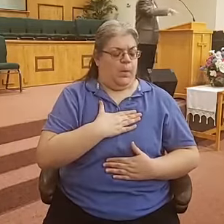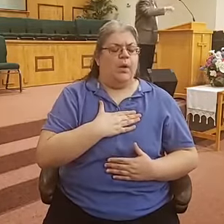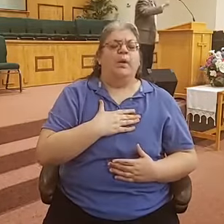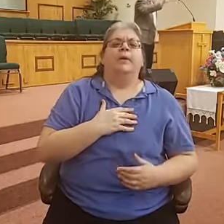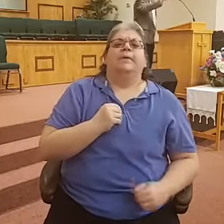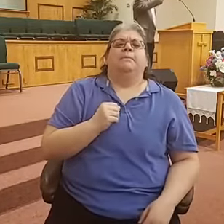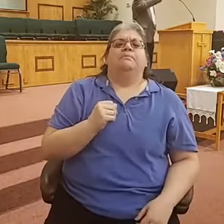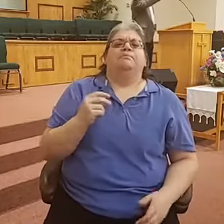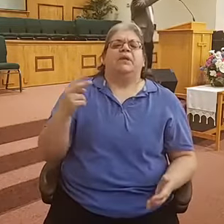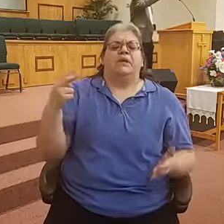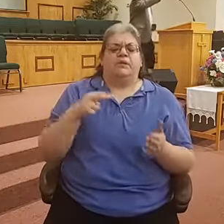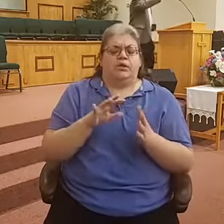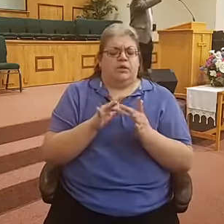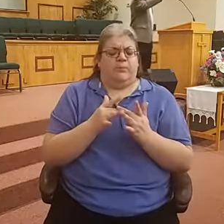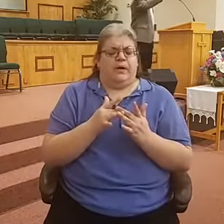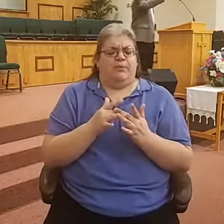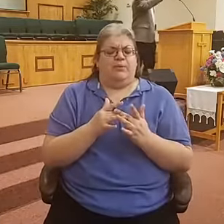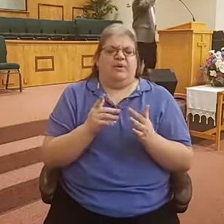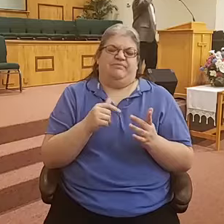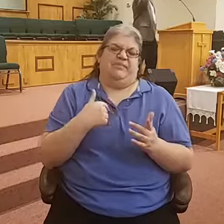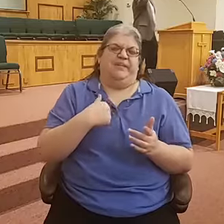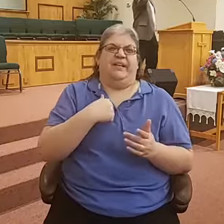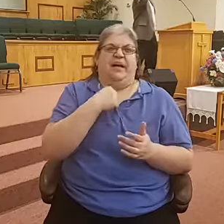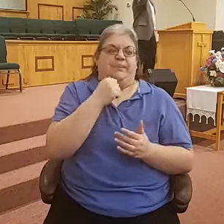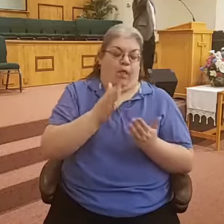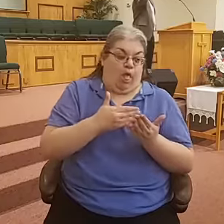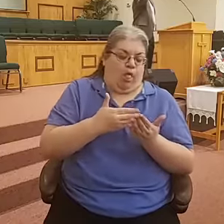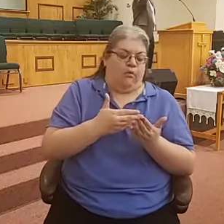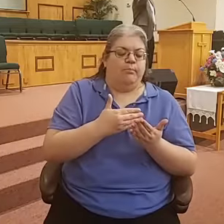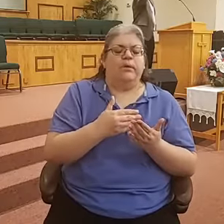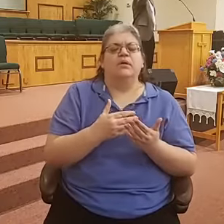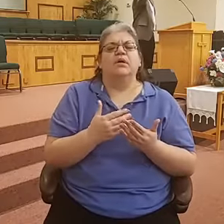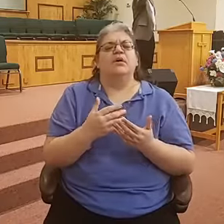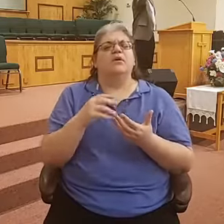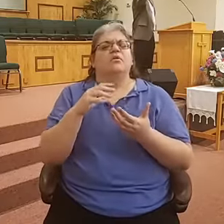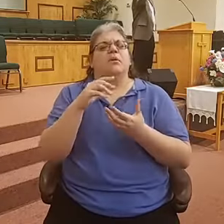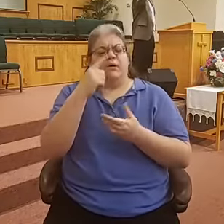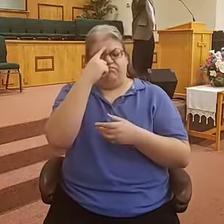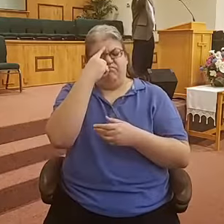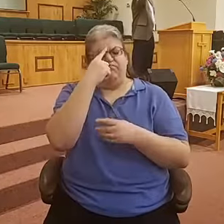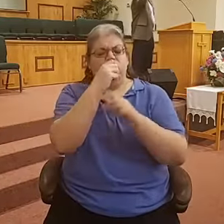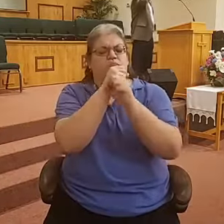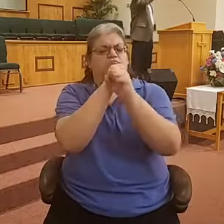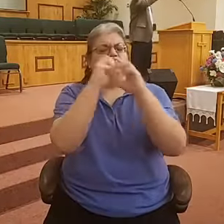I'm not even going to turn there, but let's go back to the story of Joseph.